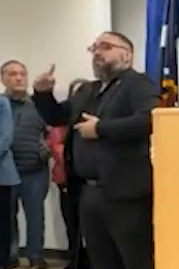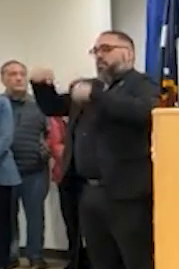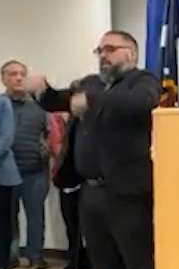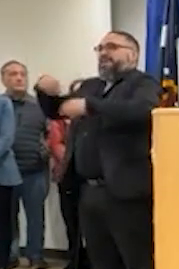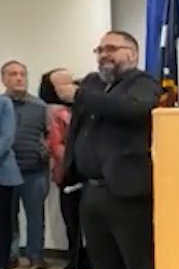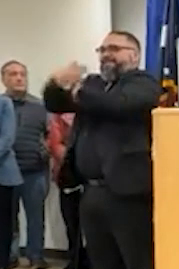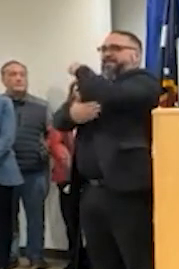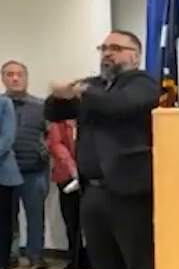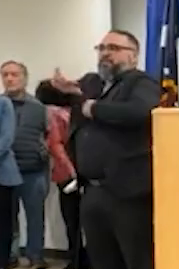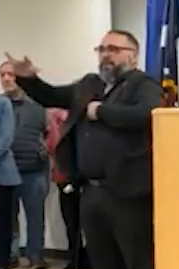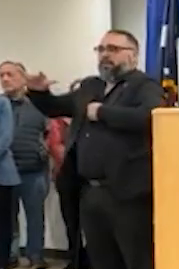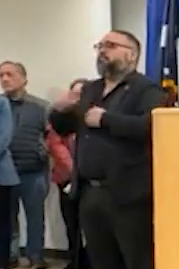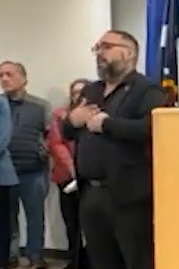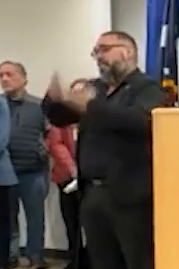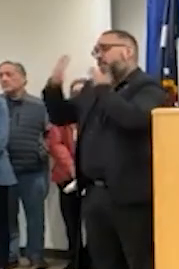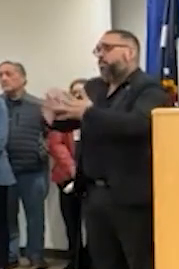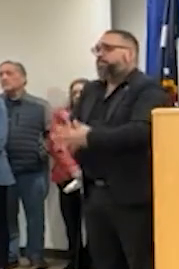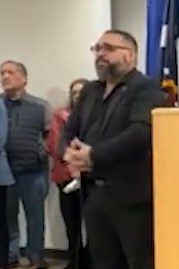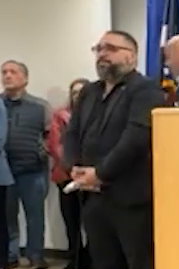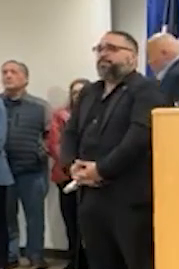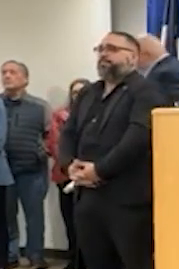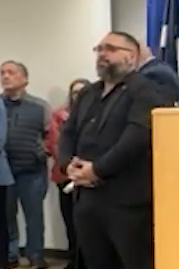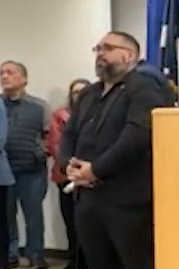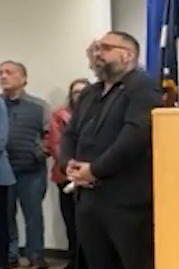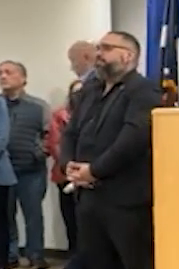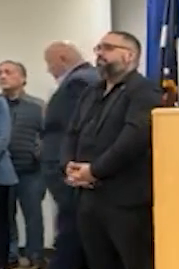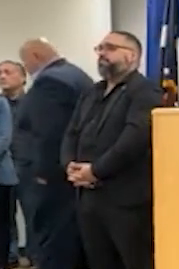the right information. Thank you.